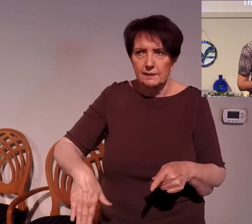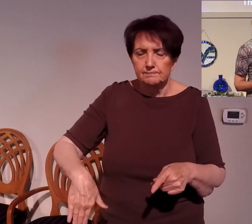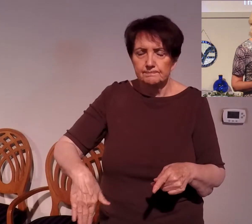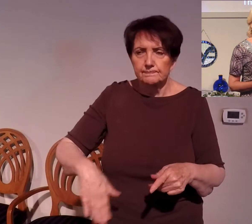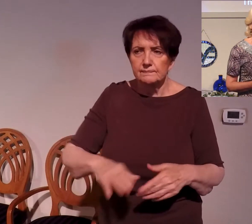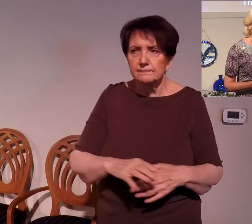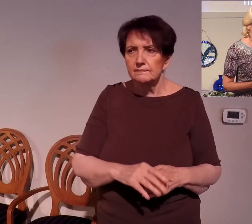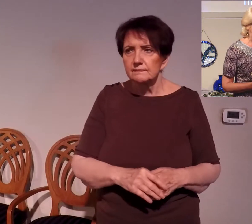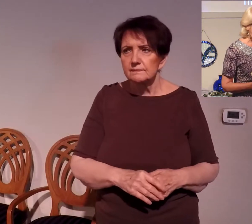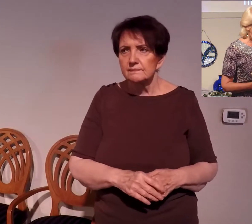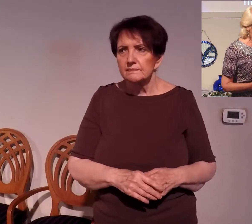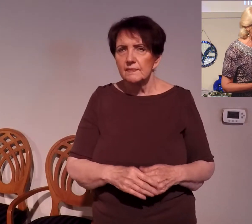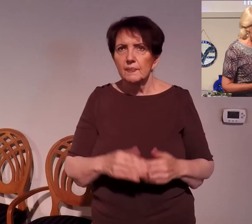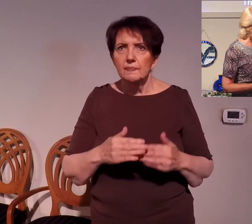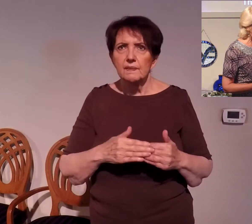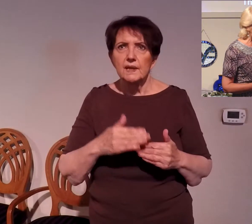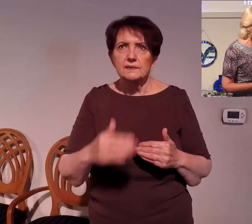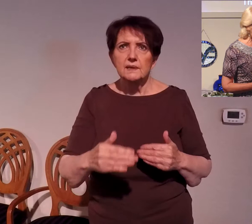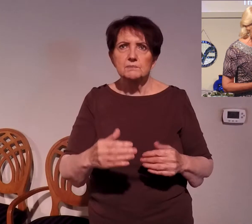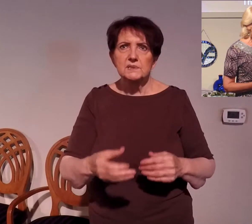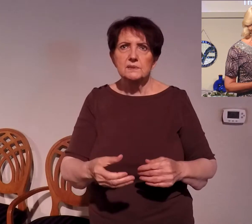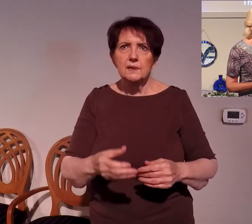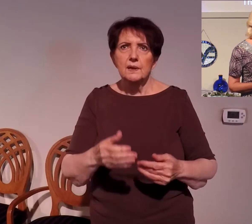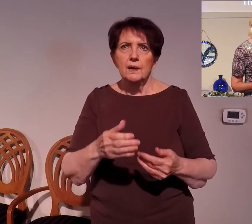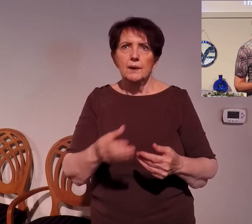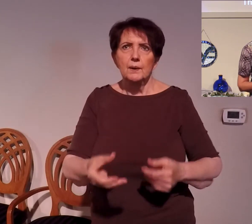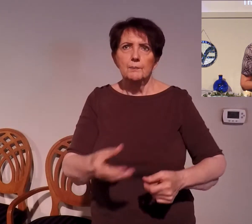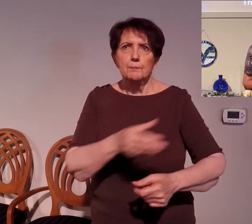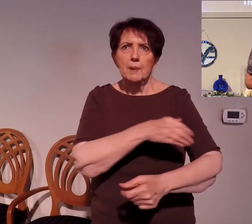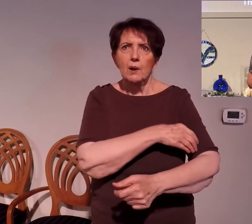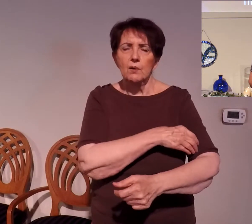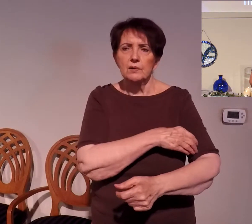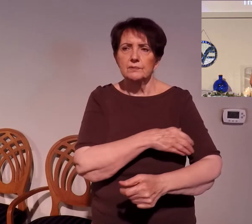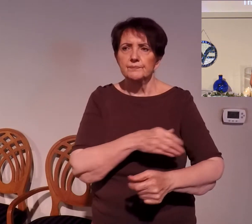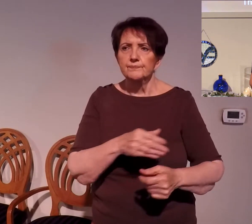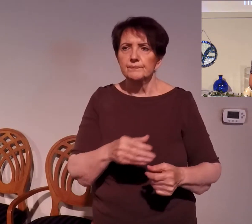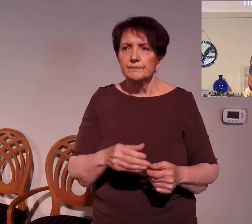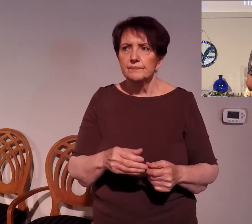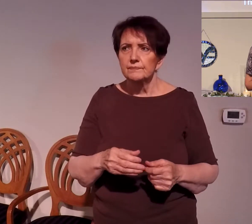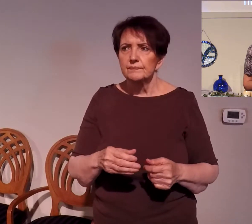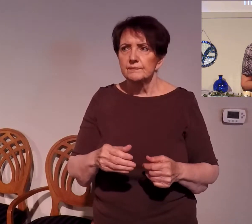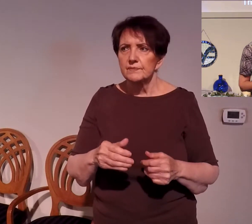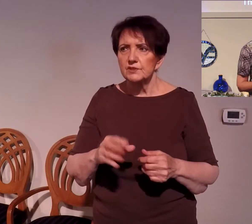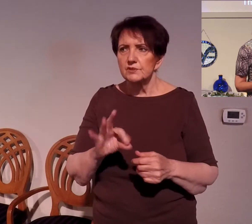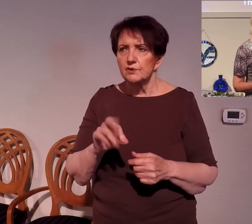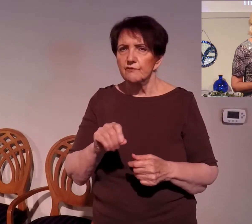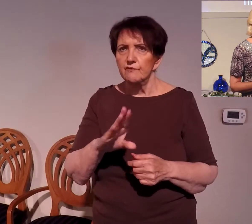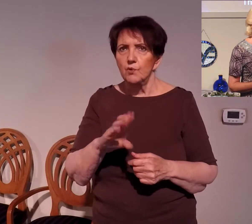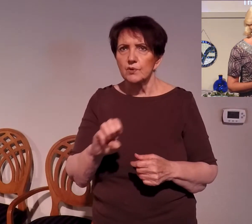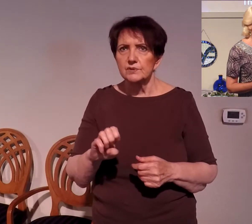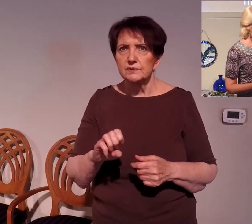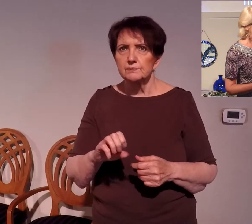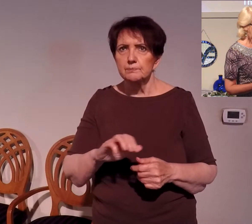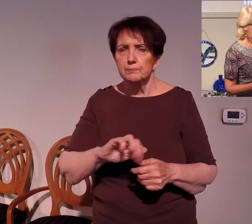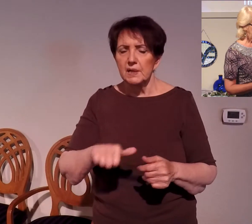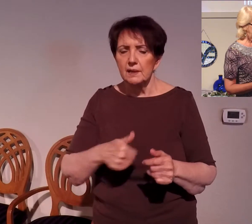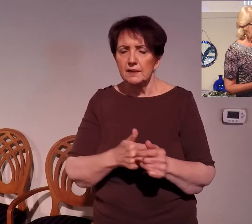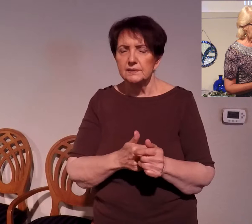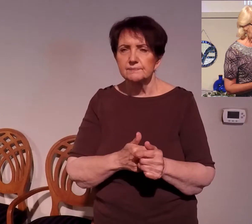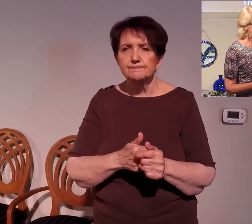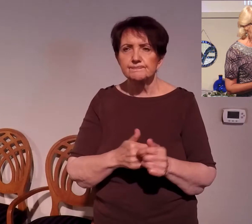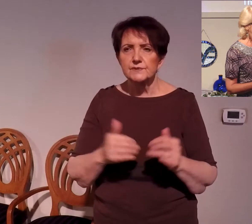this proceeds power, because there is no opposing force to the level of pure spirit. And